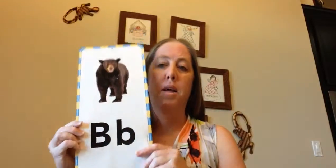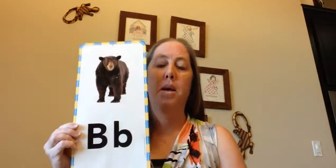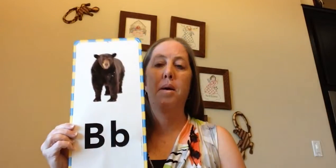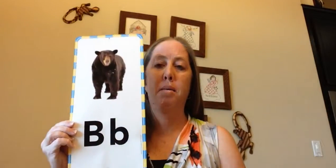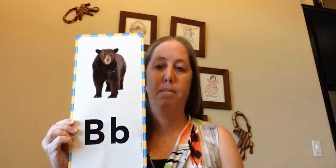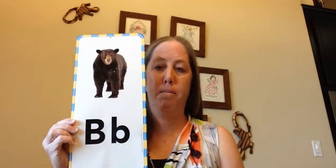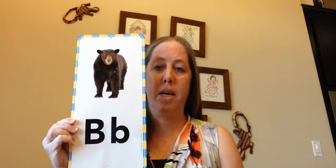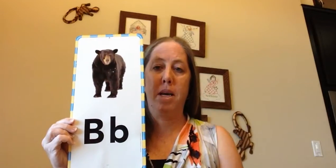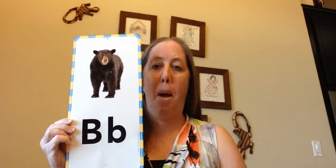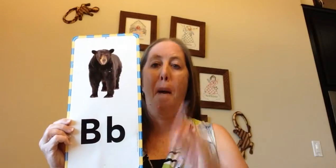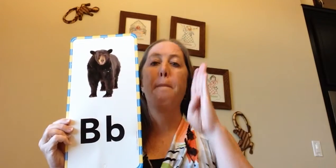B.